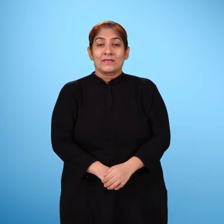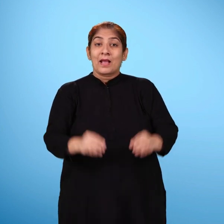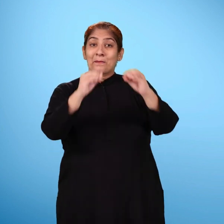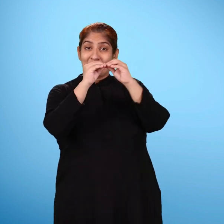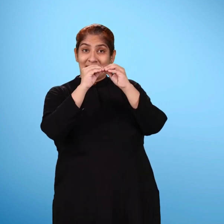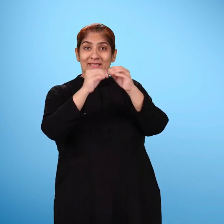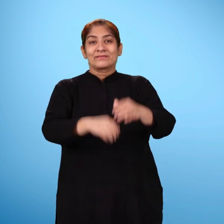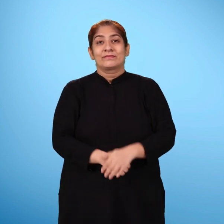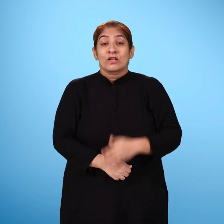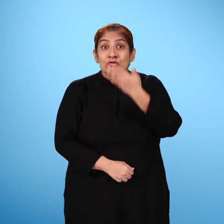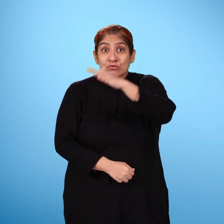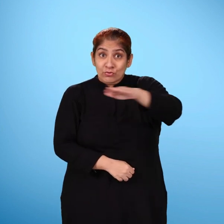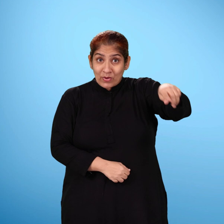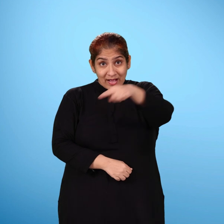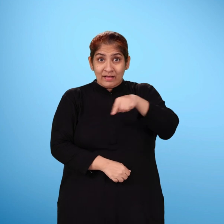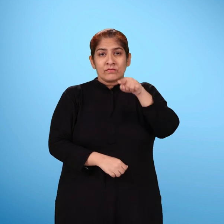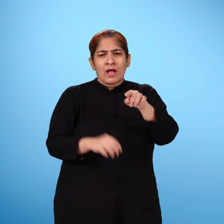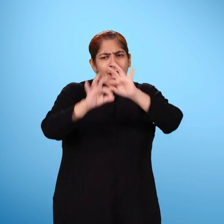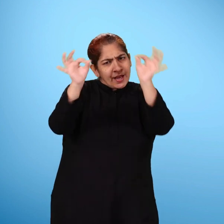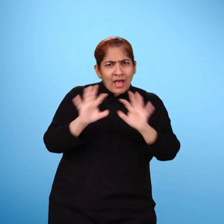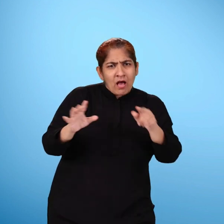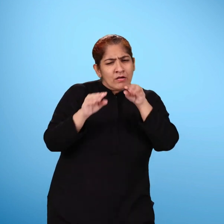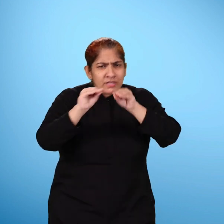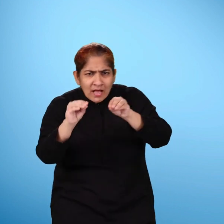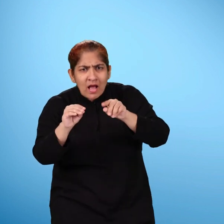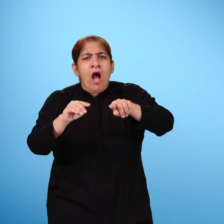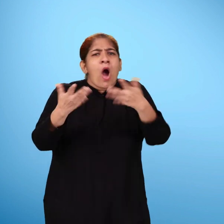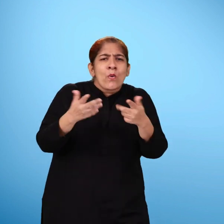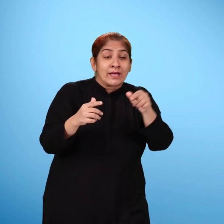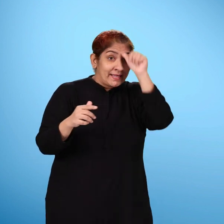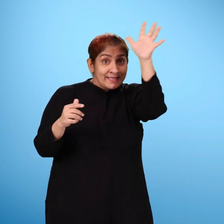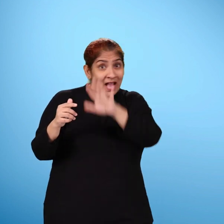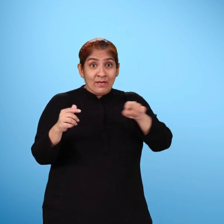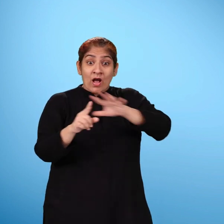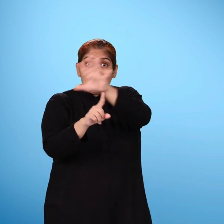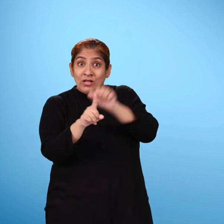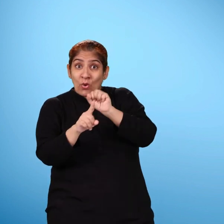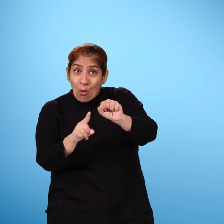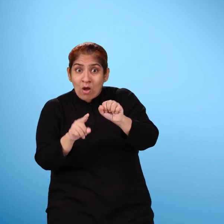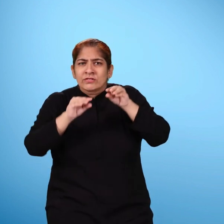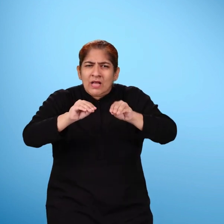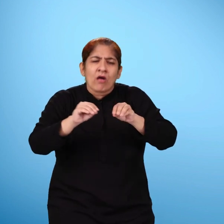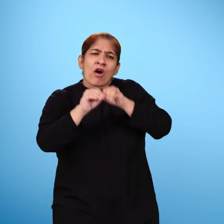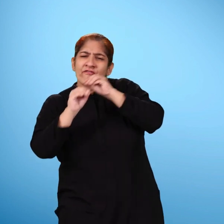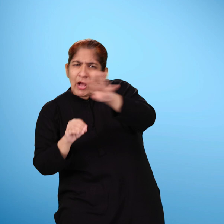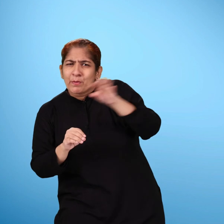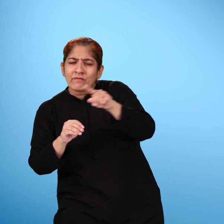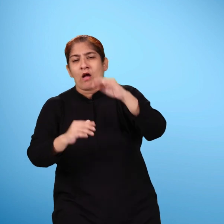B. Prepare students to develop awareness about Indian cultural heritage.